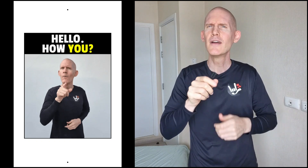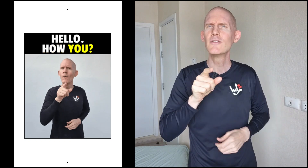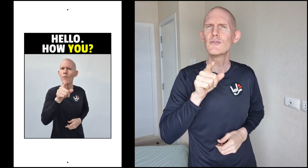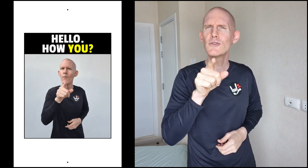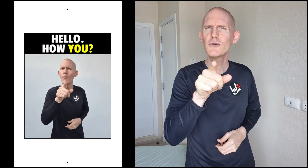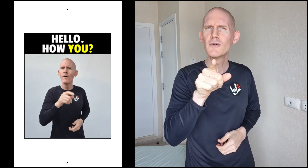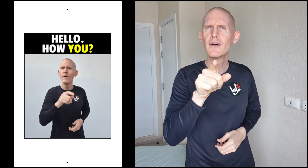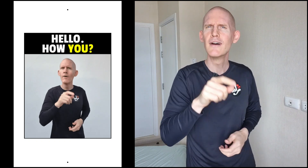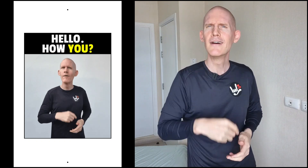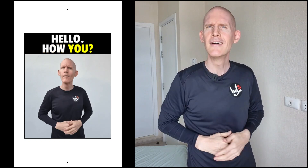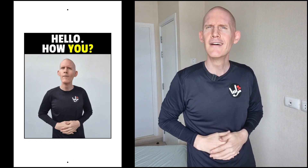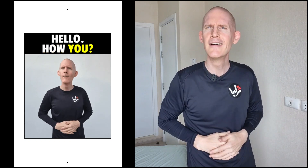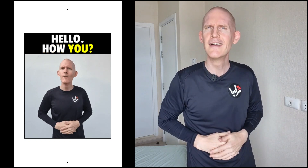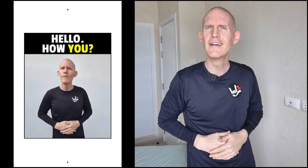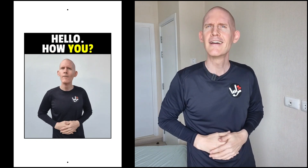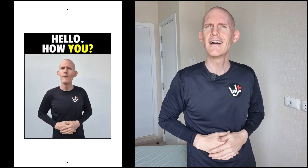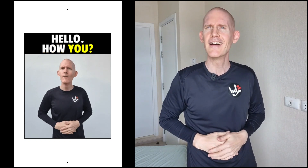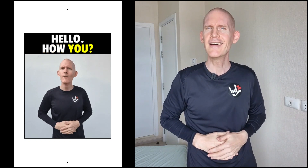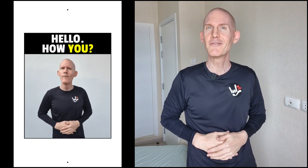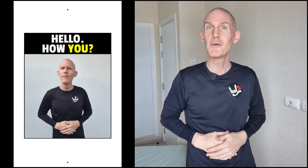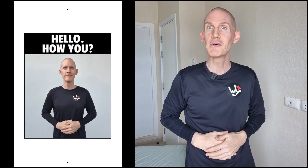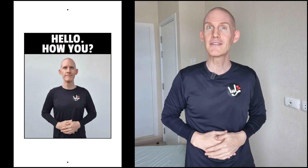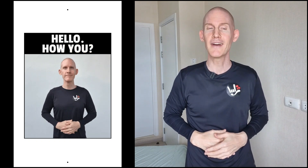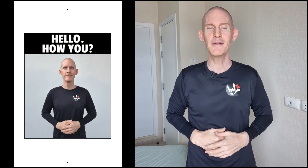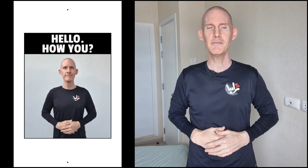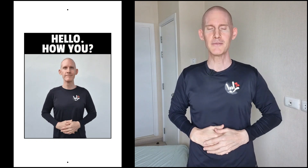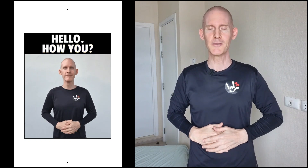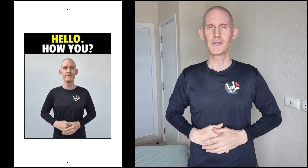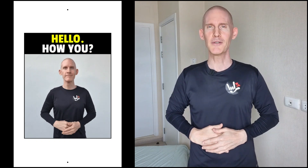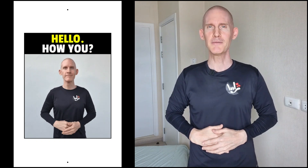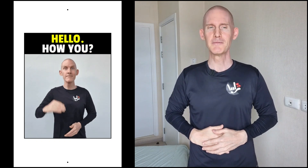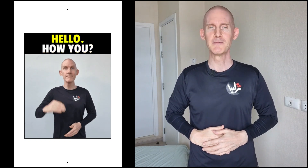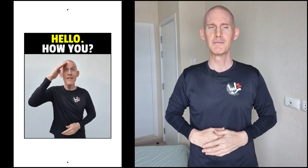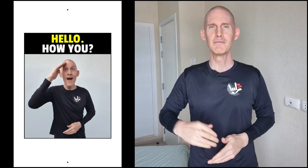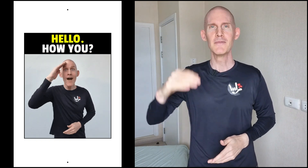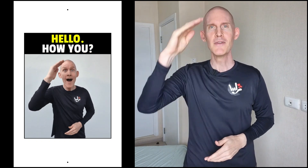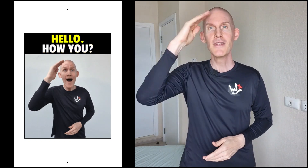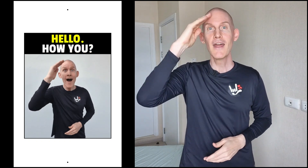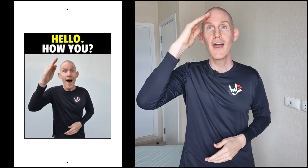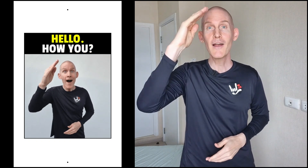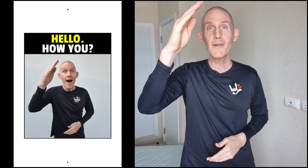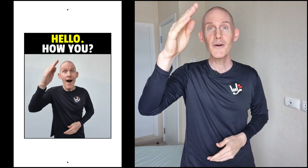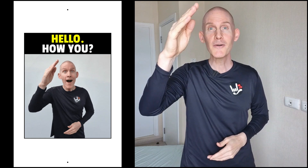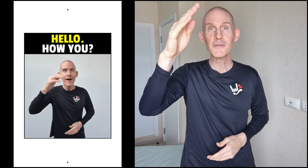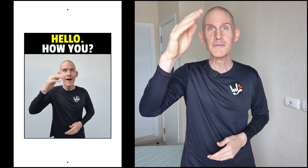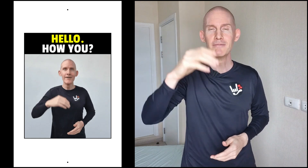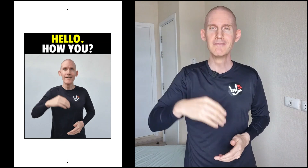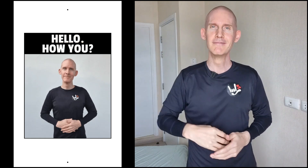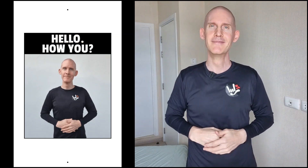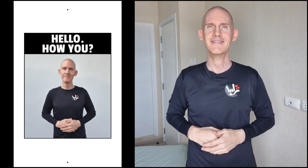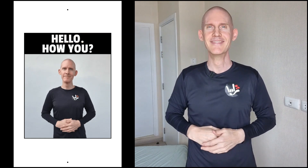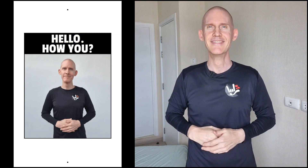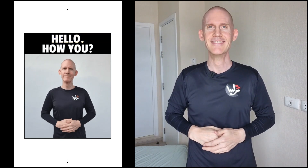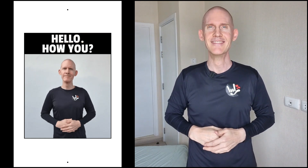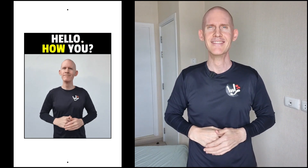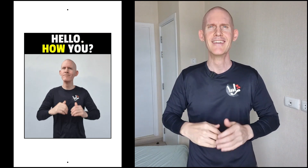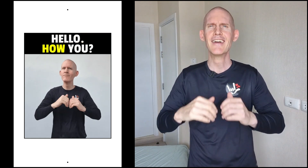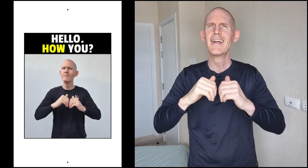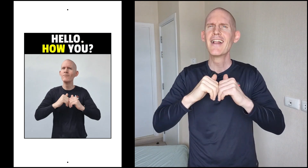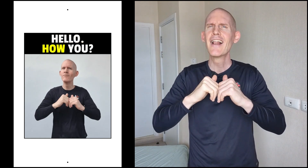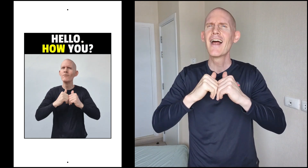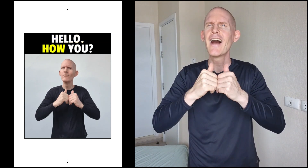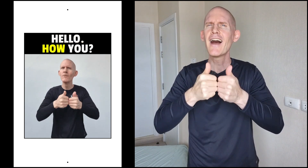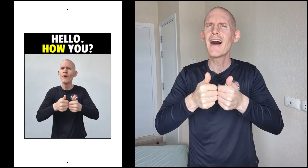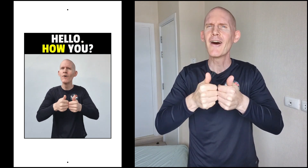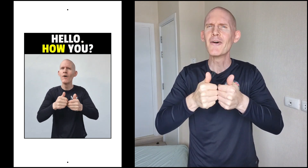How you? One more time. Here we go. Hello.